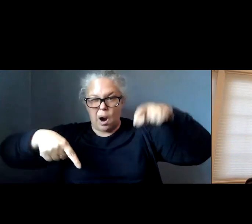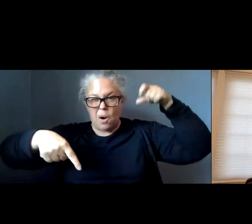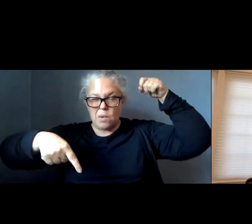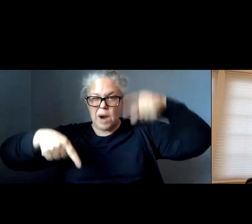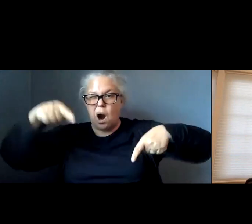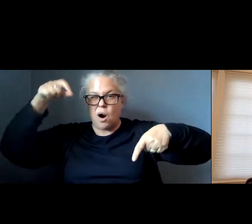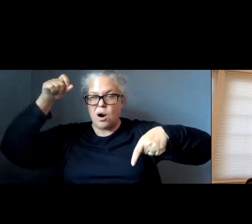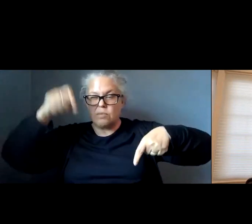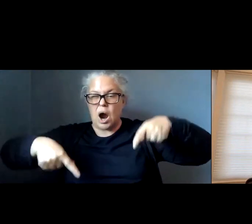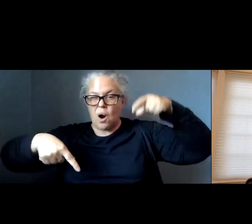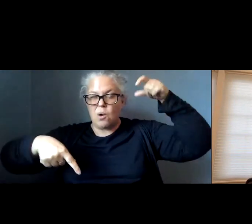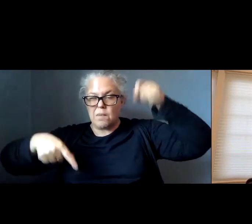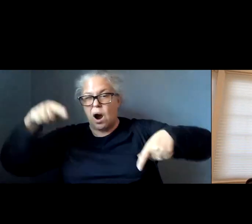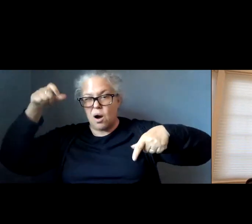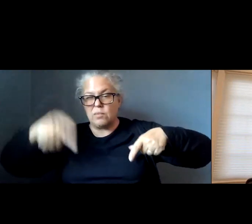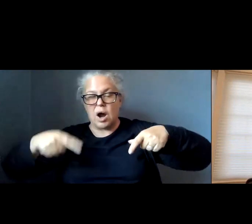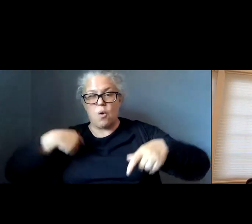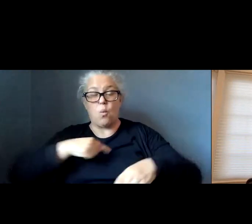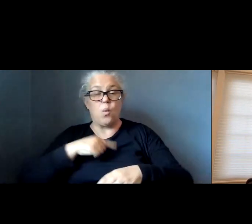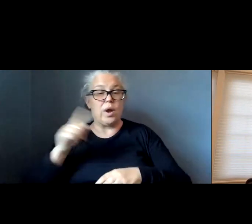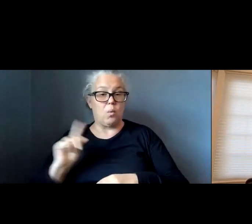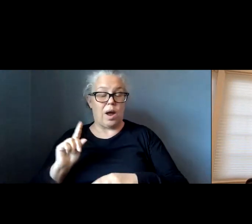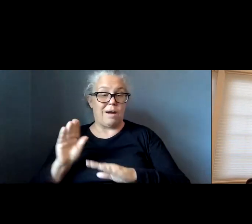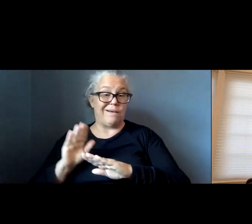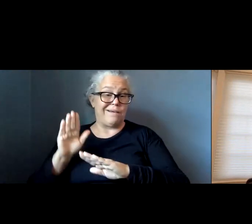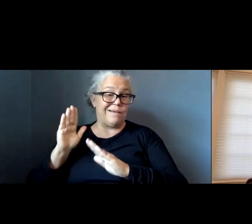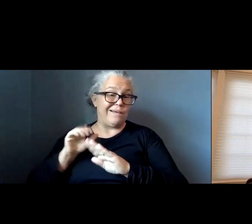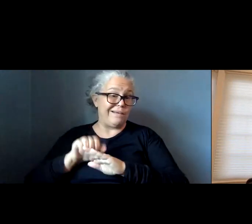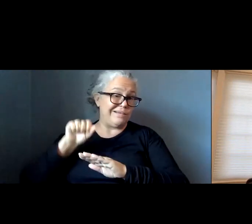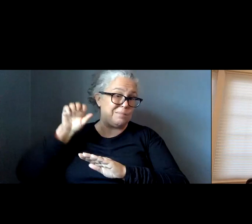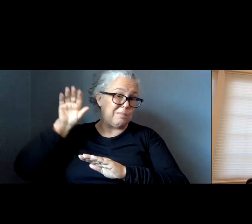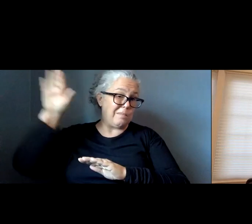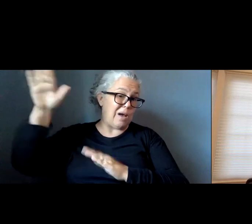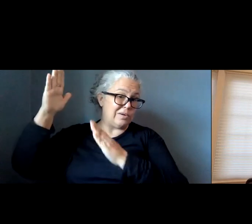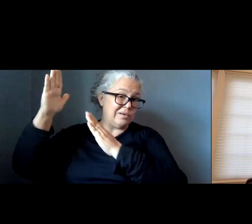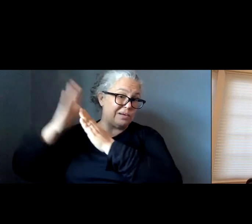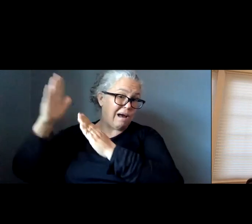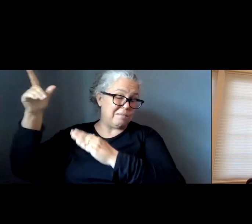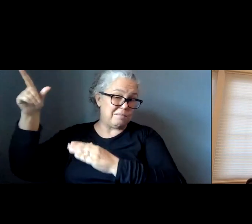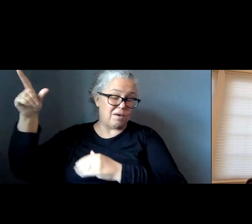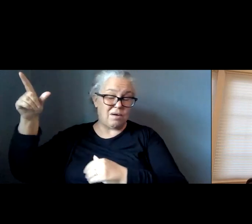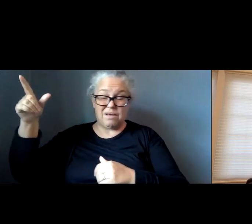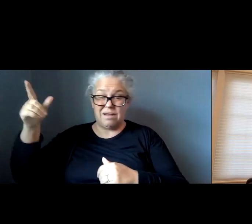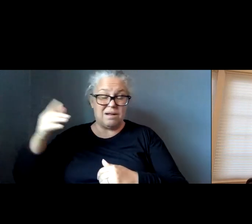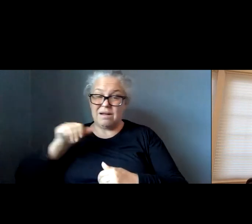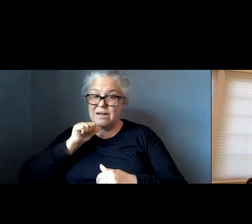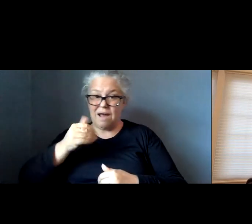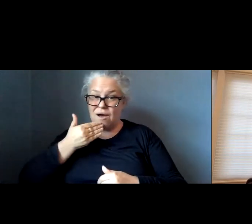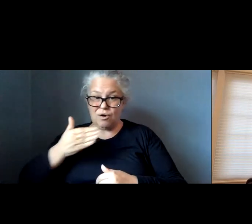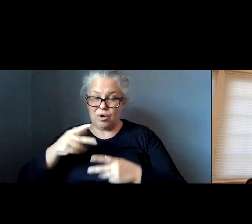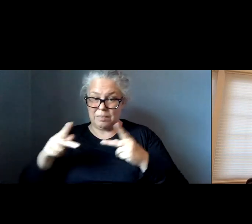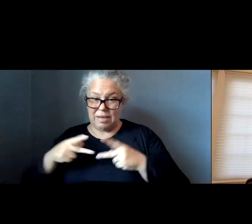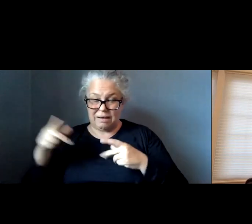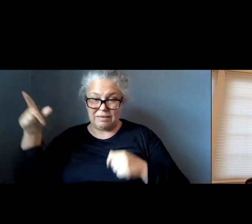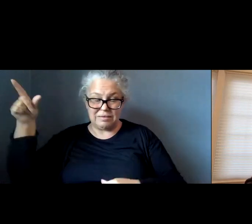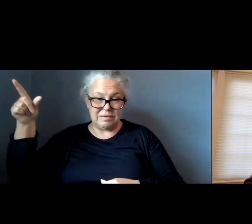here we are at the top of the mountain, which is not a good place to be when things start to go wrong, better at the bottom, obviously. And I knew that we had to go down a